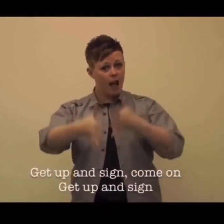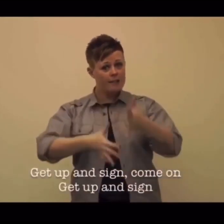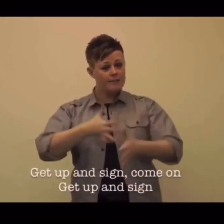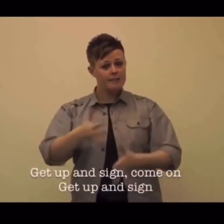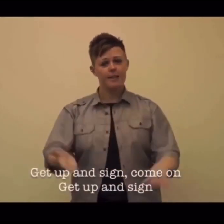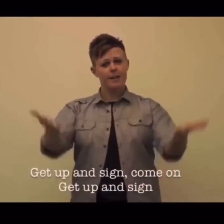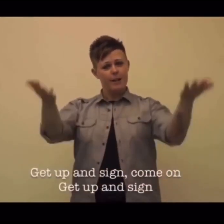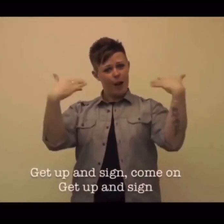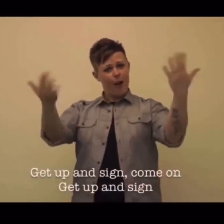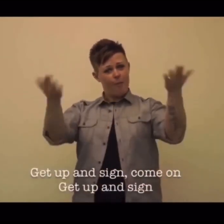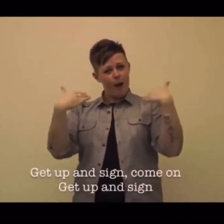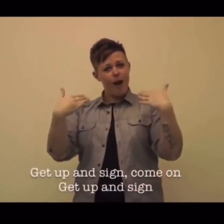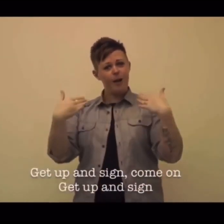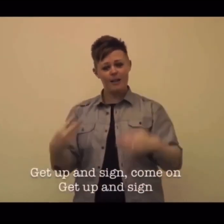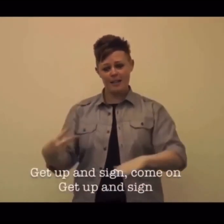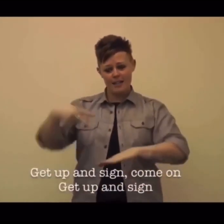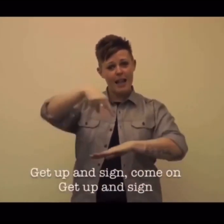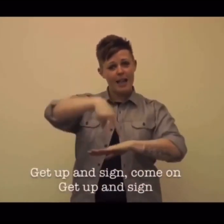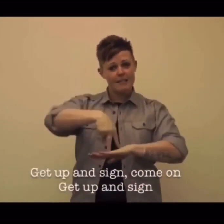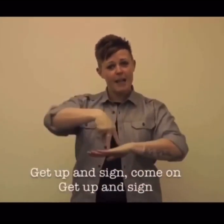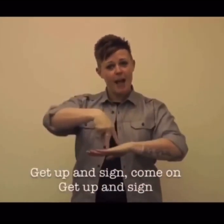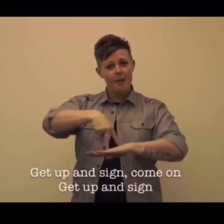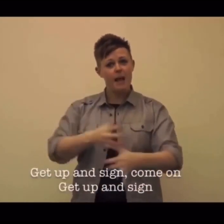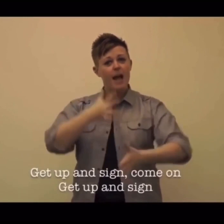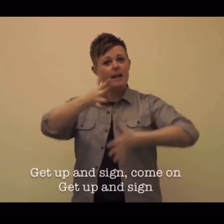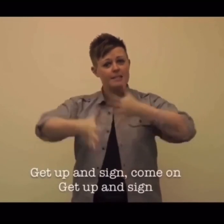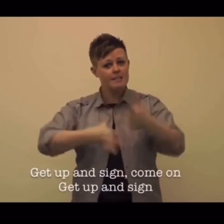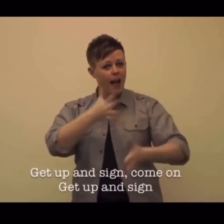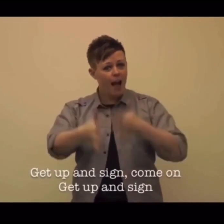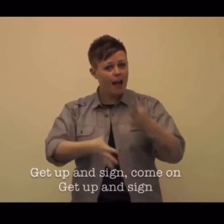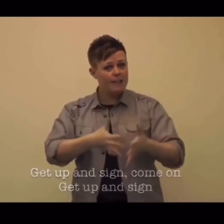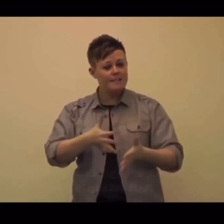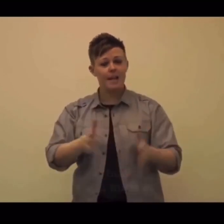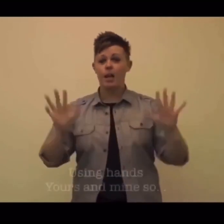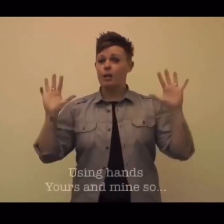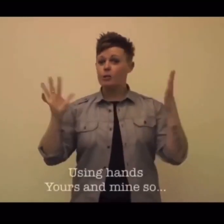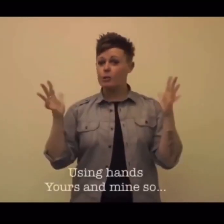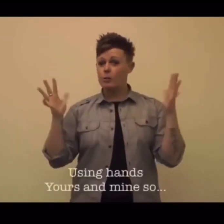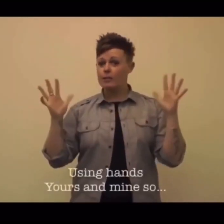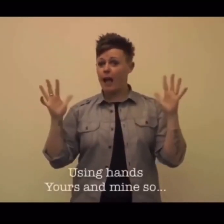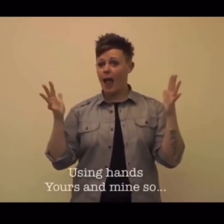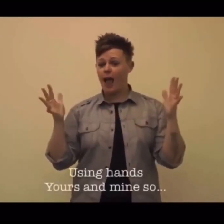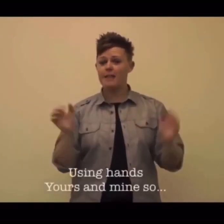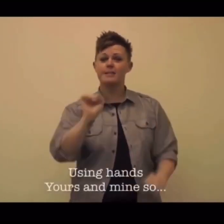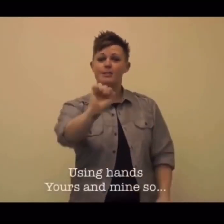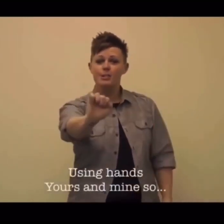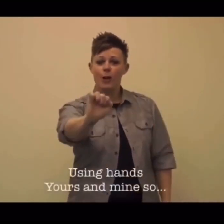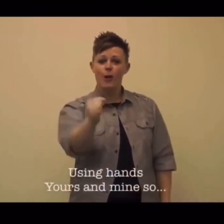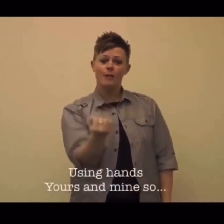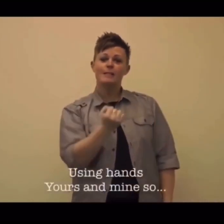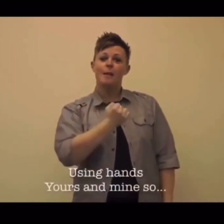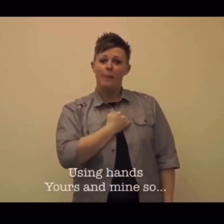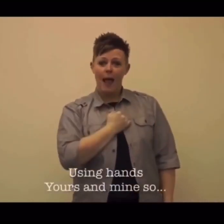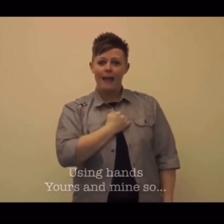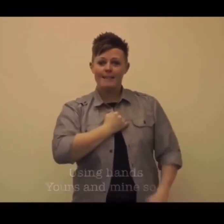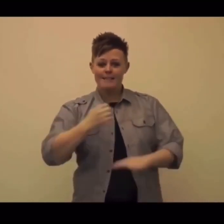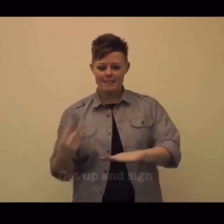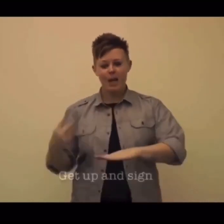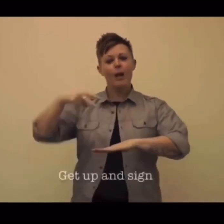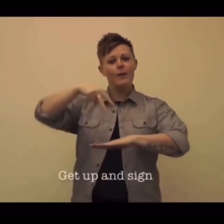sign. Come on, get up and sign. Using hands, yours and mine,